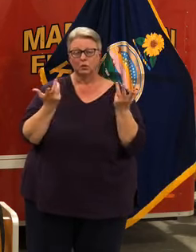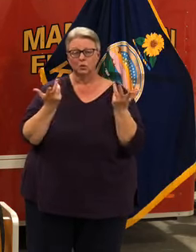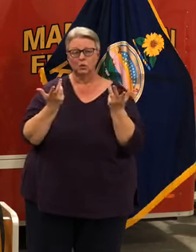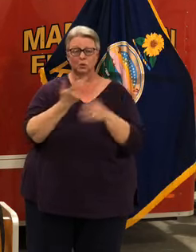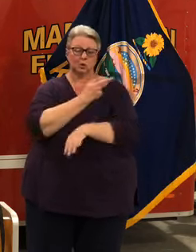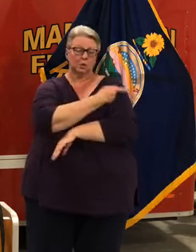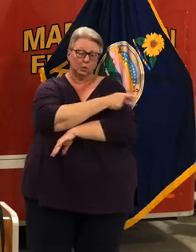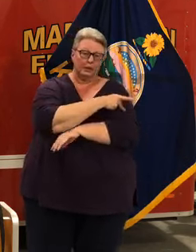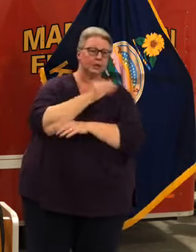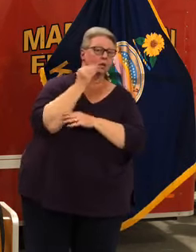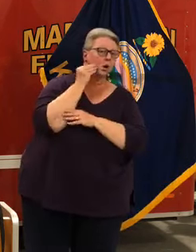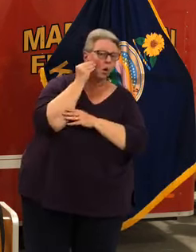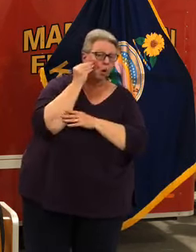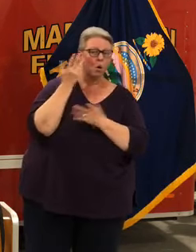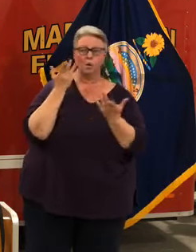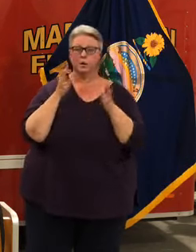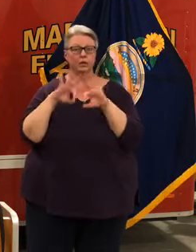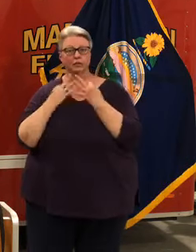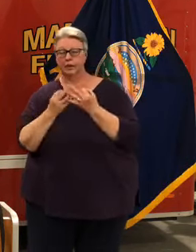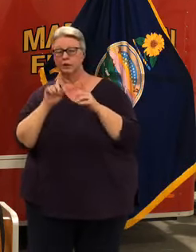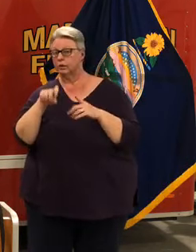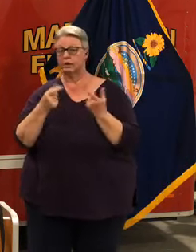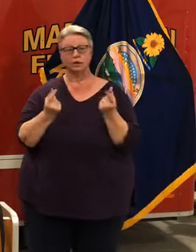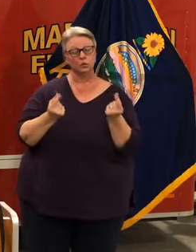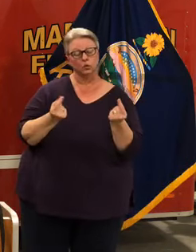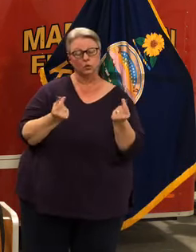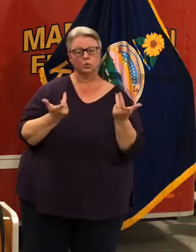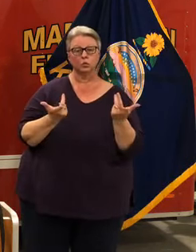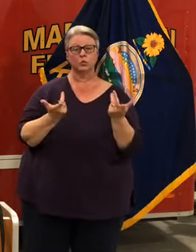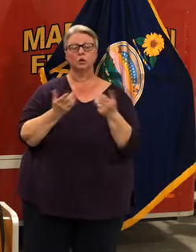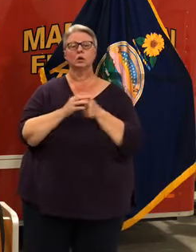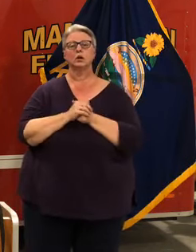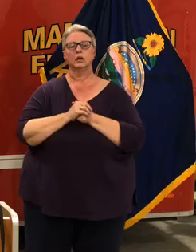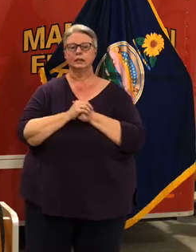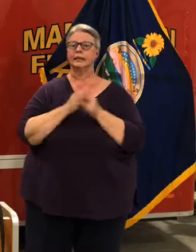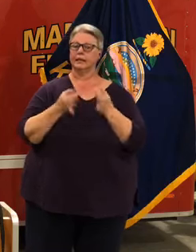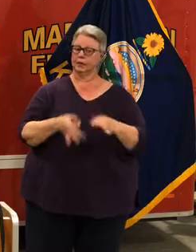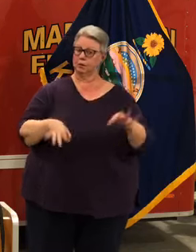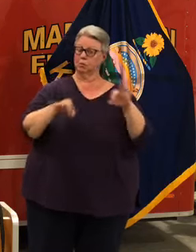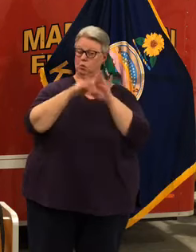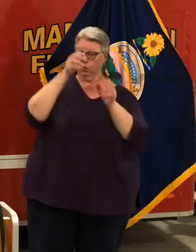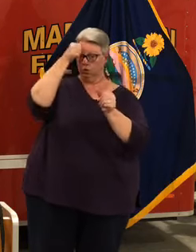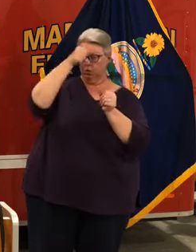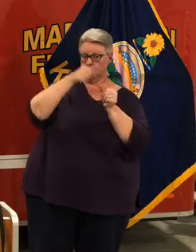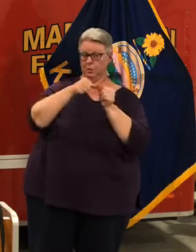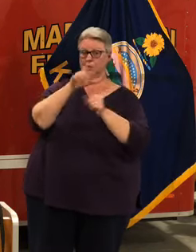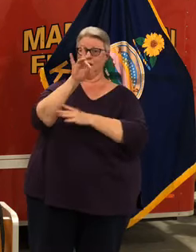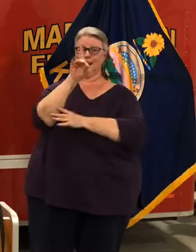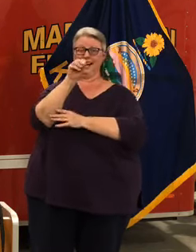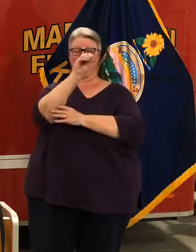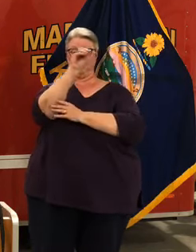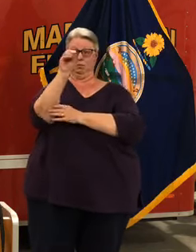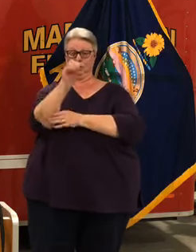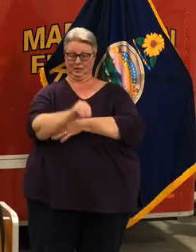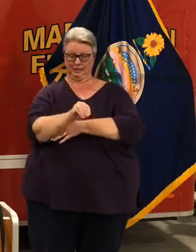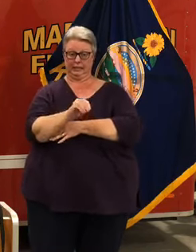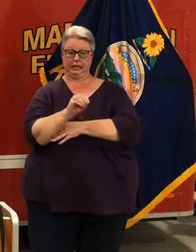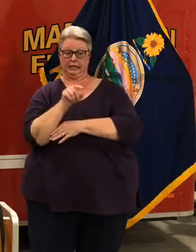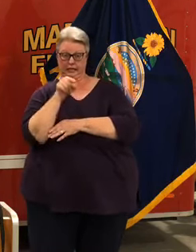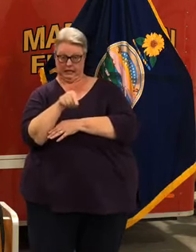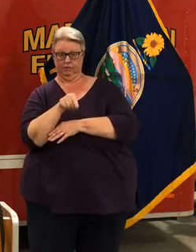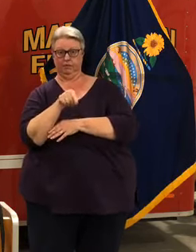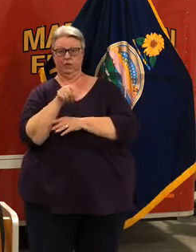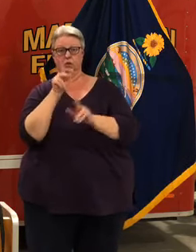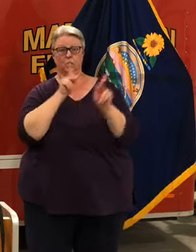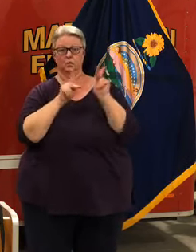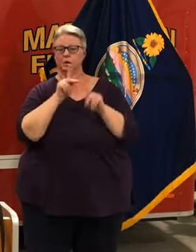at home, and how their family might approach this. I think it's really important that we remember that 80% of these people will likely not